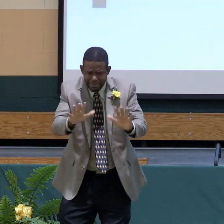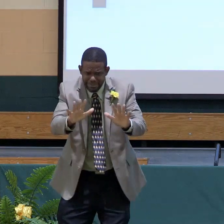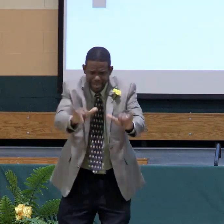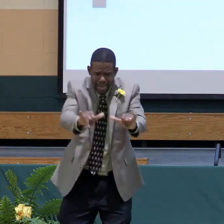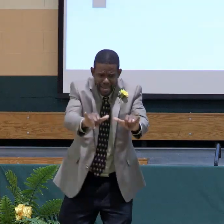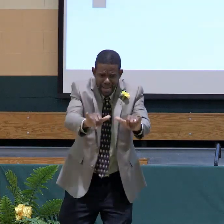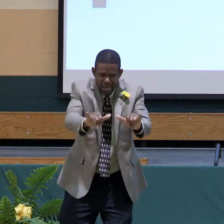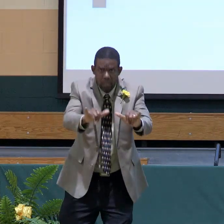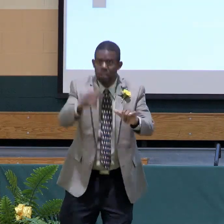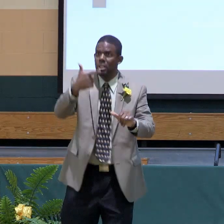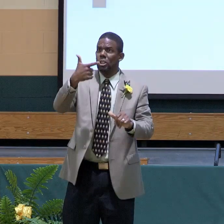learn everything.